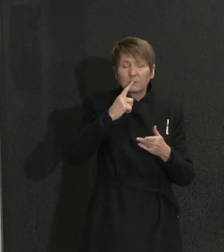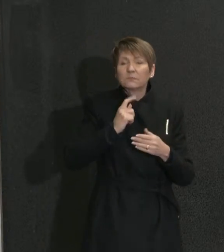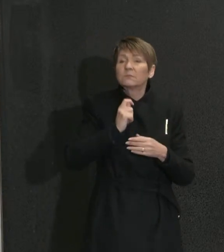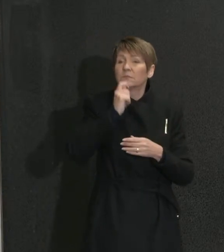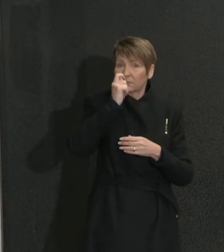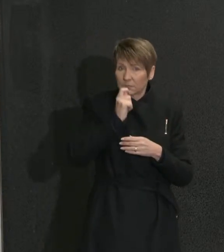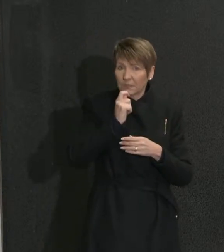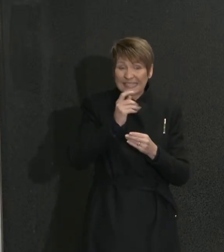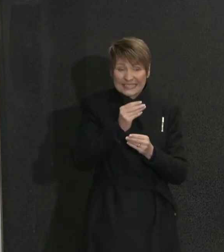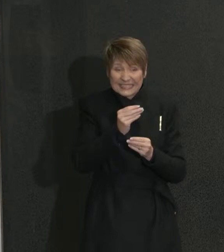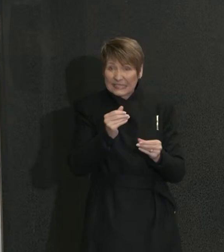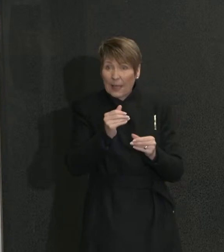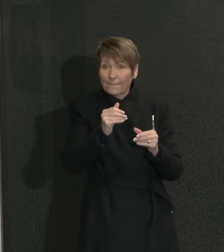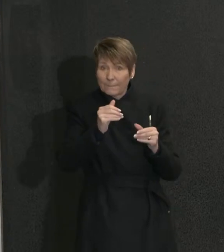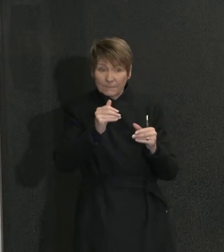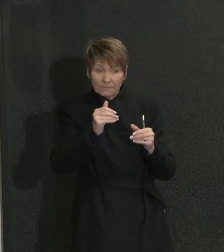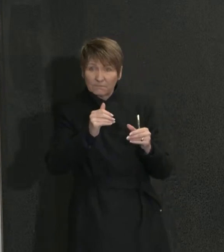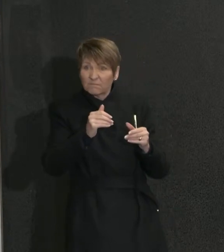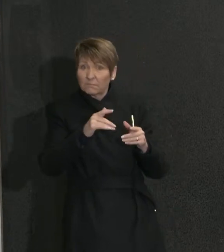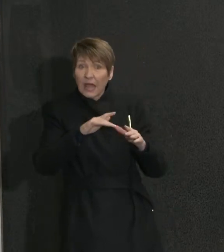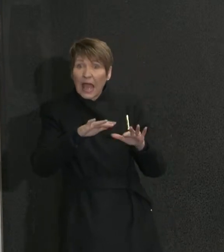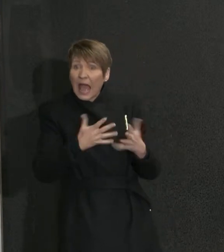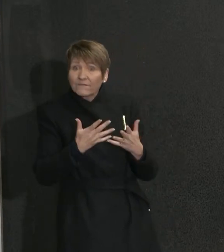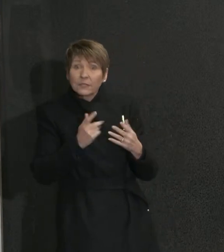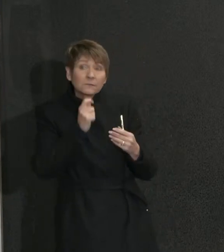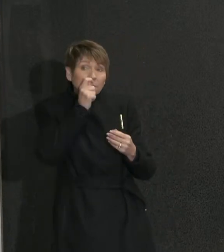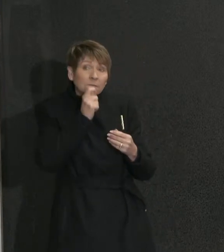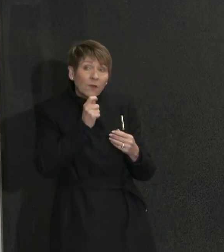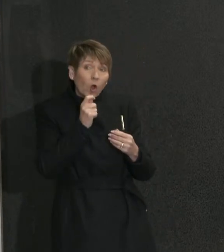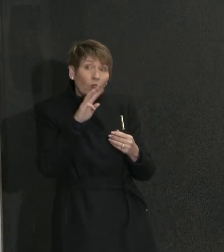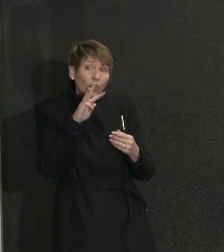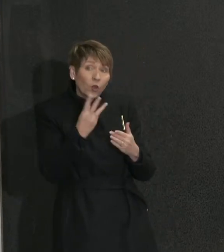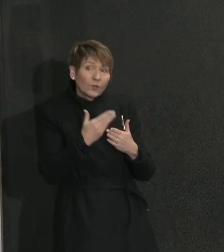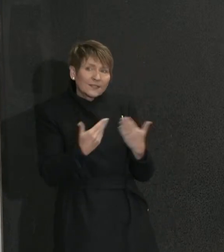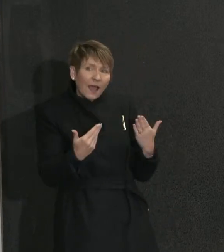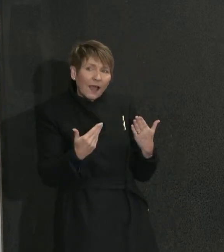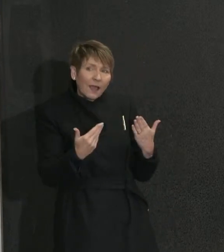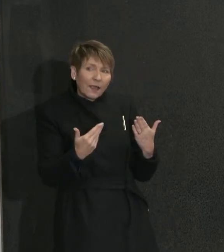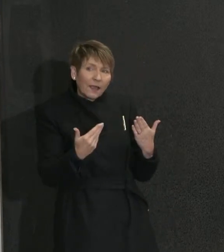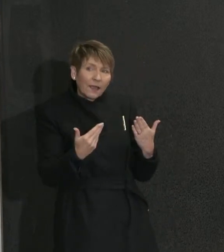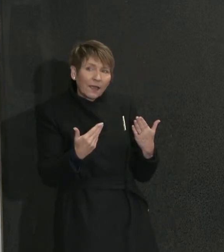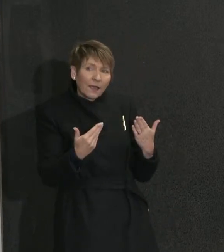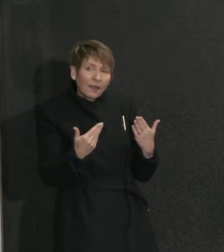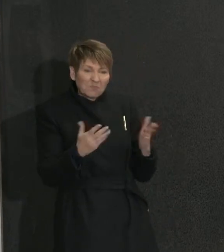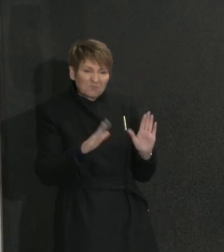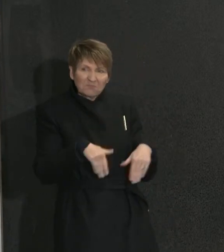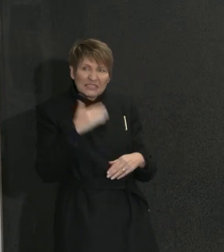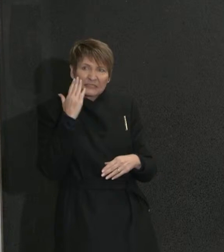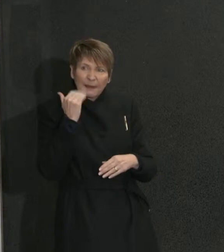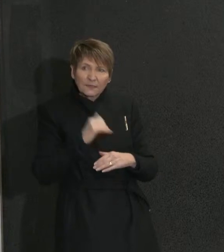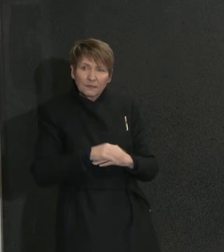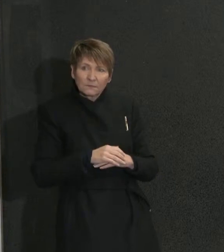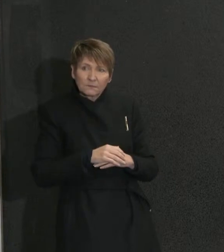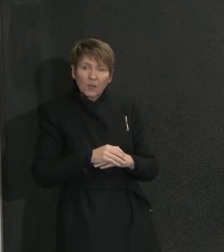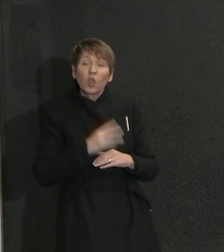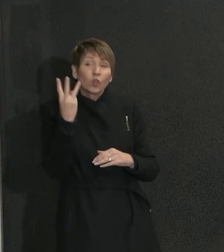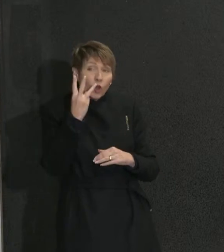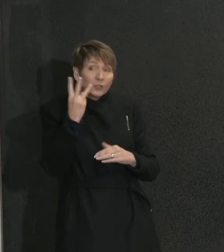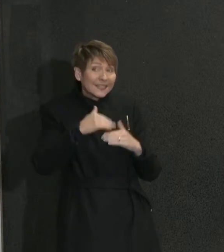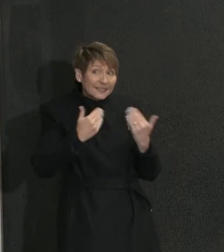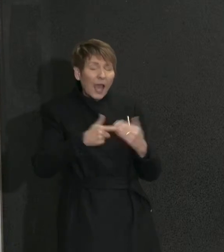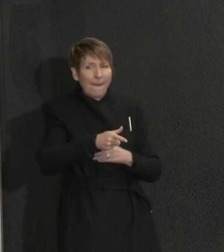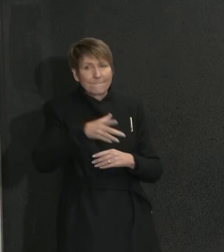don't, they will be tested at day 13. They can't exit quarantine until they pass a negative test at day 13. So there's no chance of them being out in the